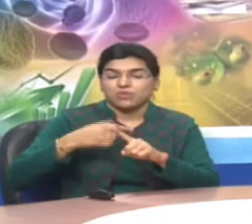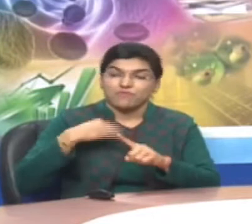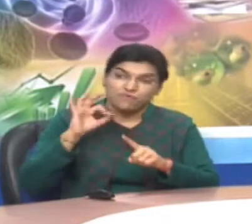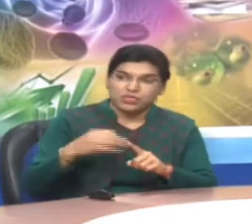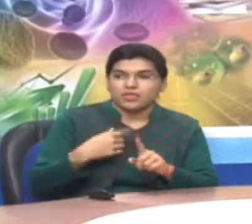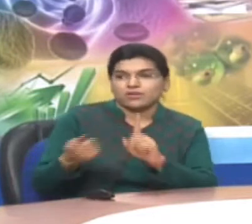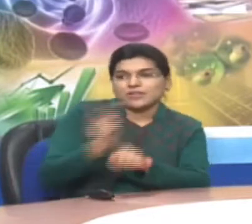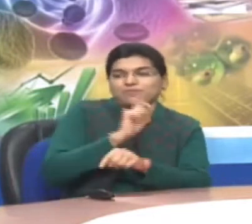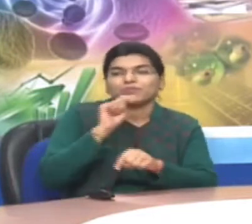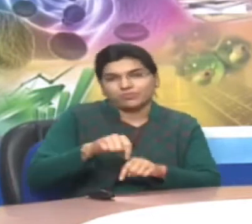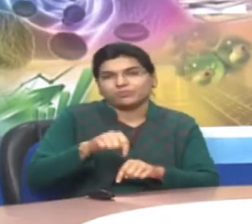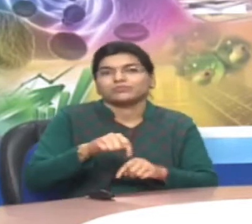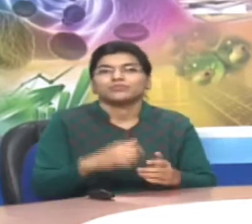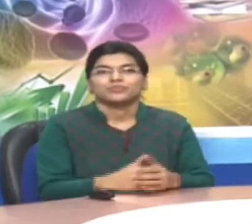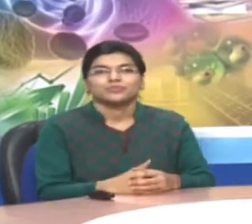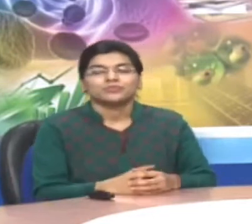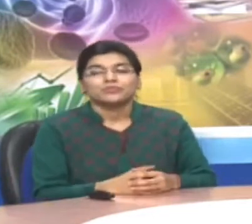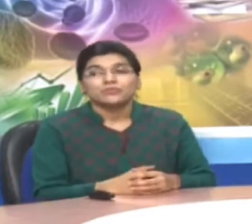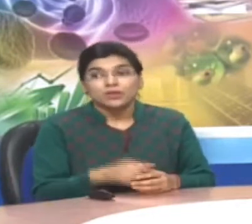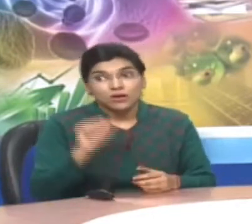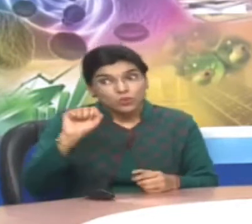It's certainly a